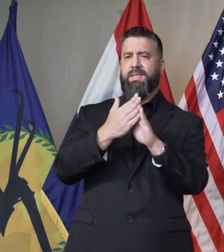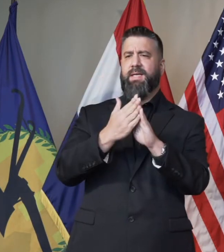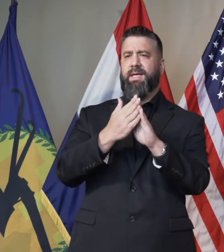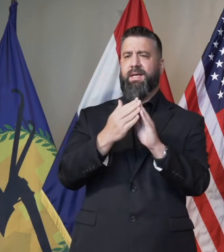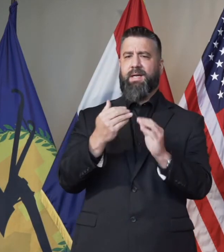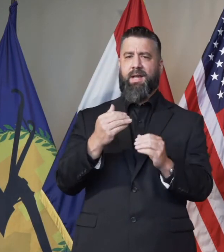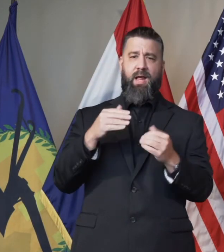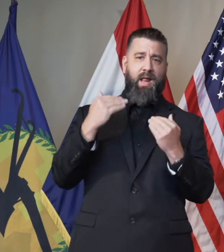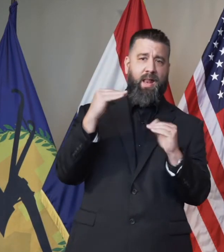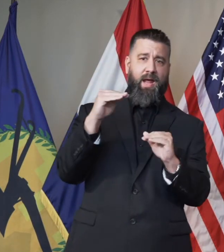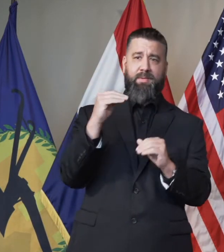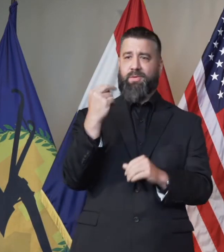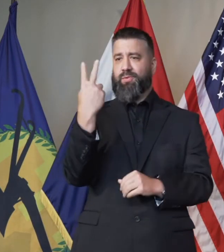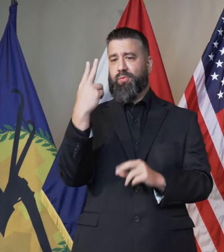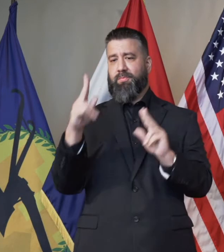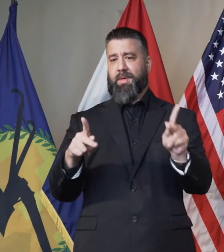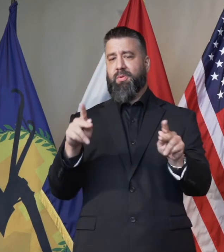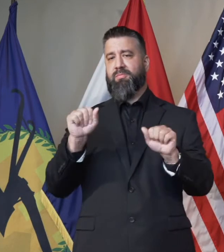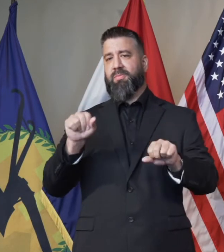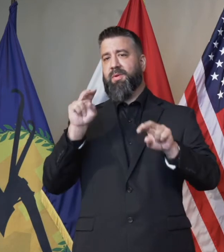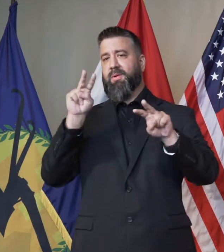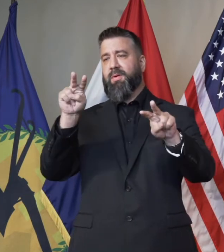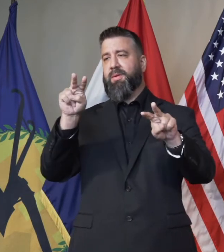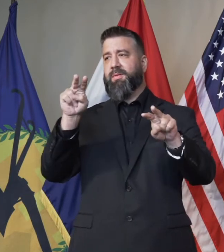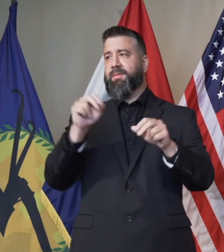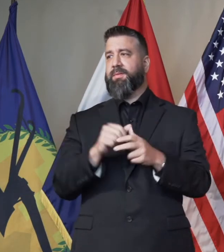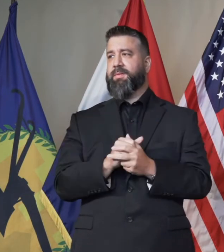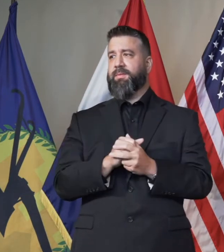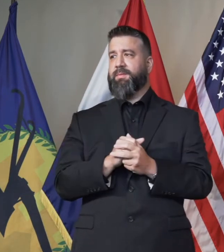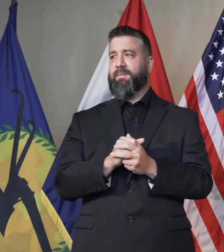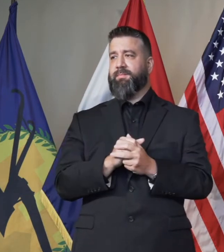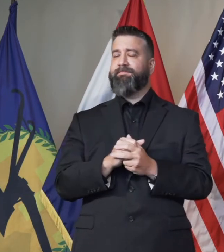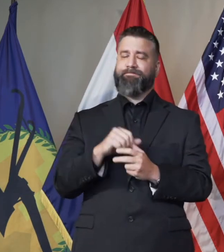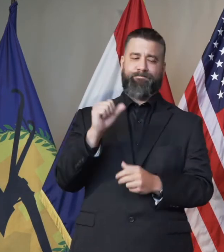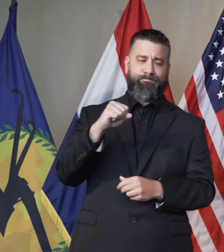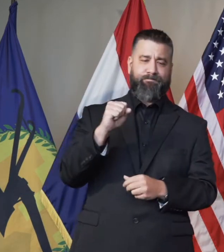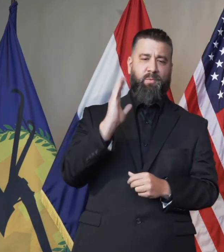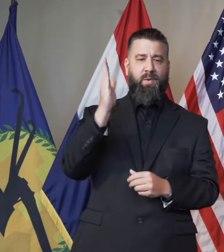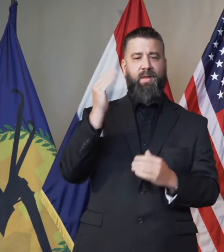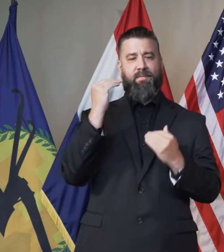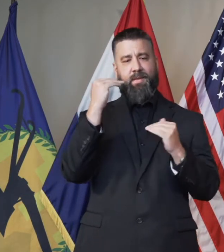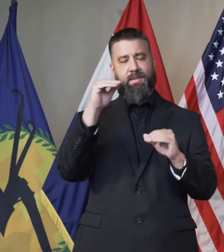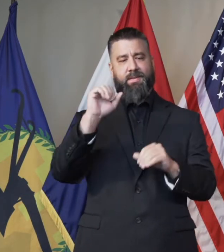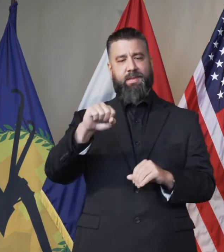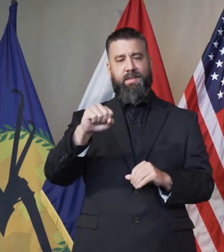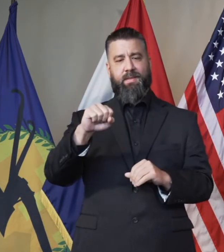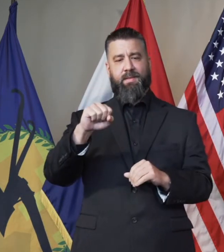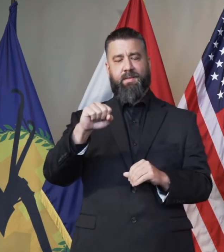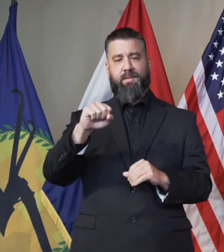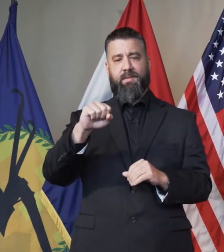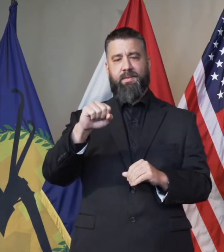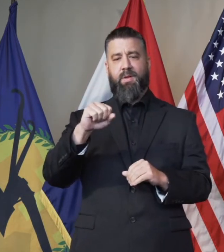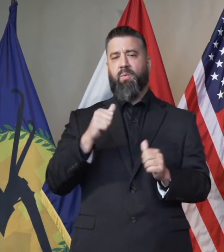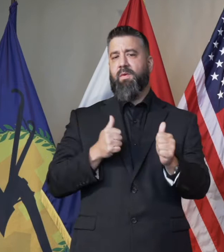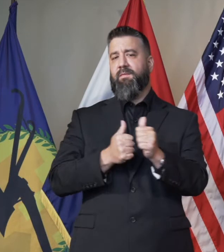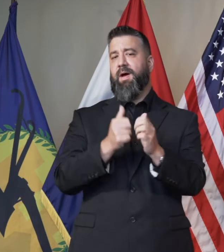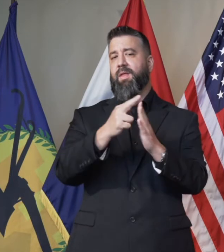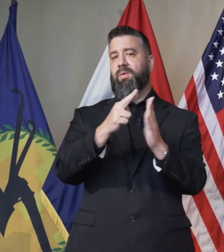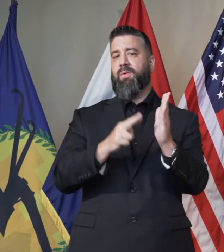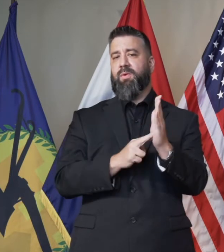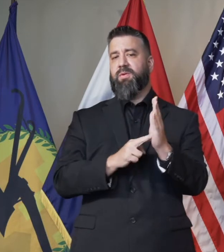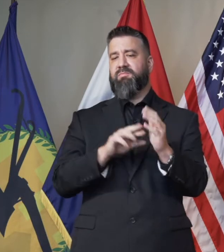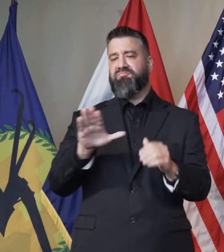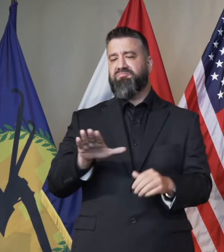on spectators. General guidelines will follow our capacity limitations of 50, but those will